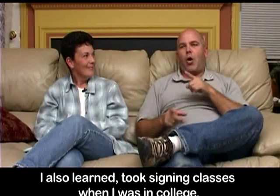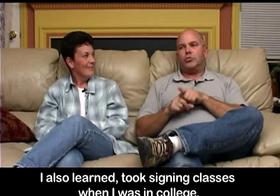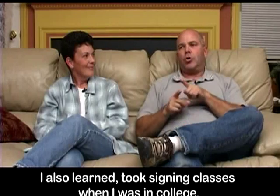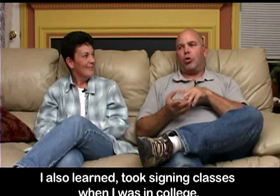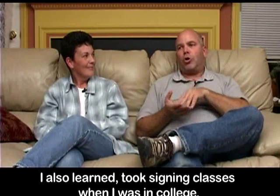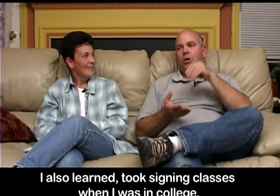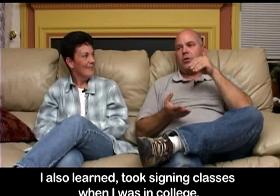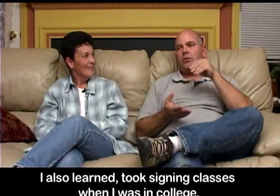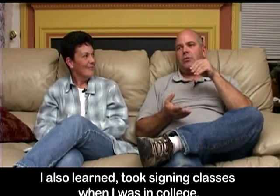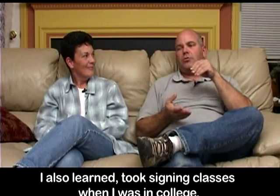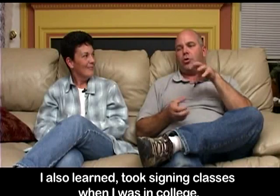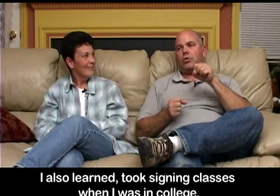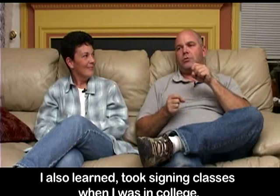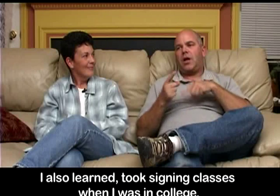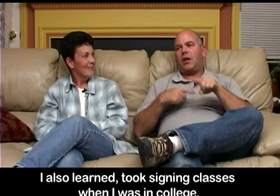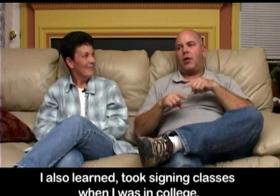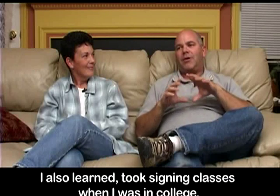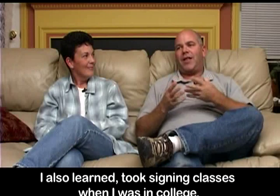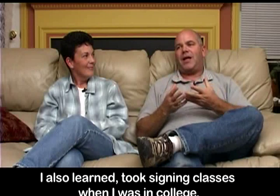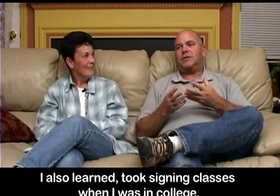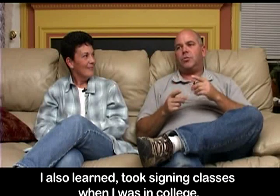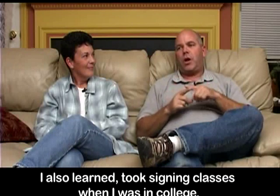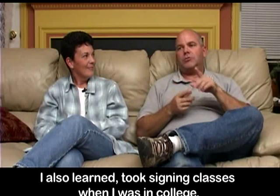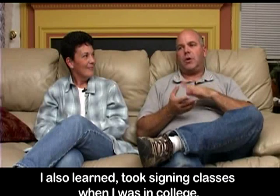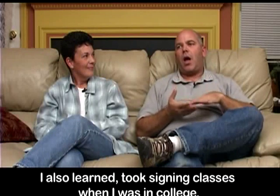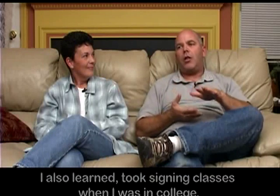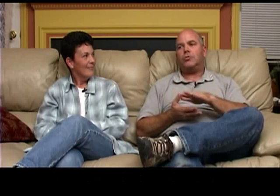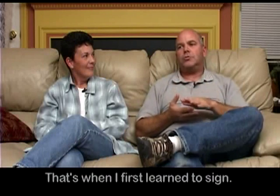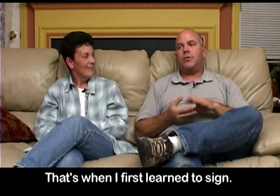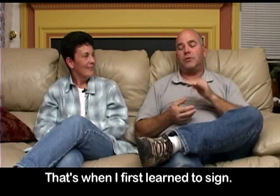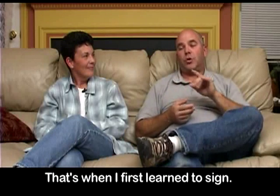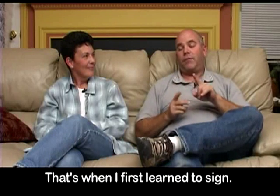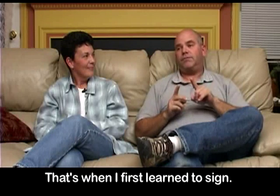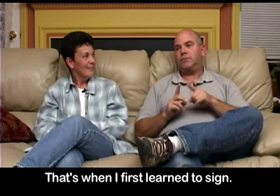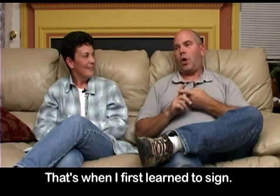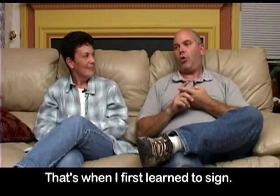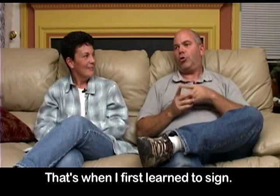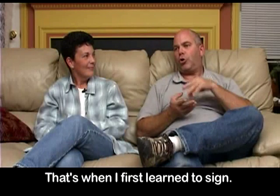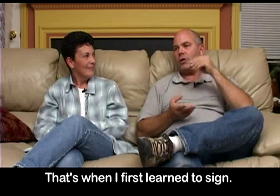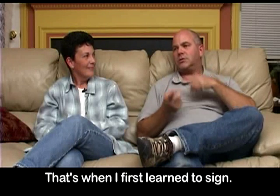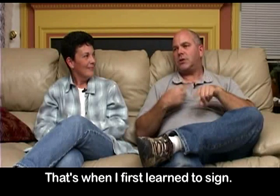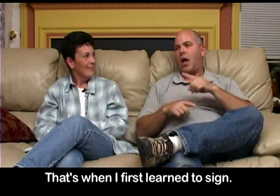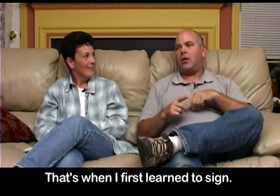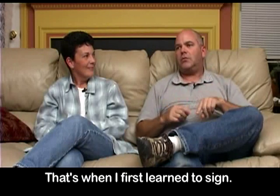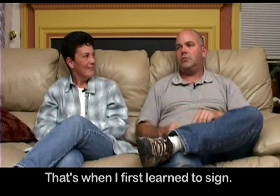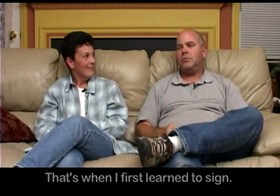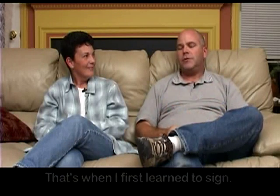also learning two sign language class and what I was in college. That's what I thought learning